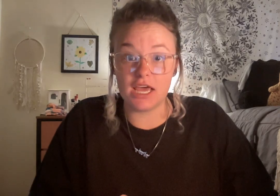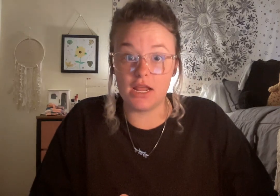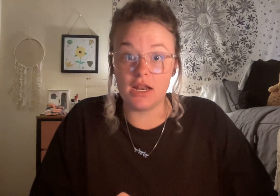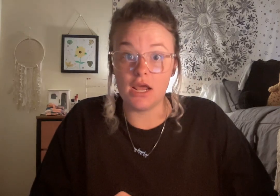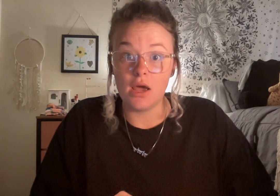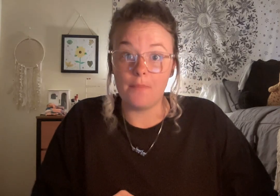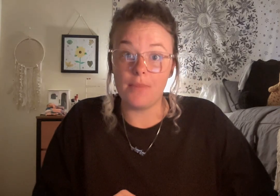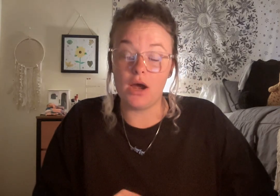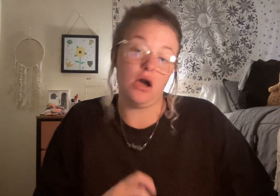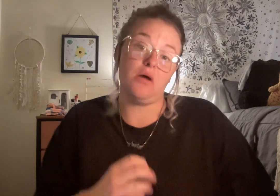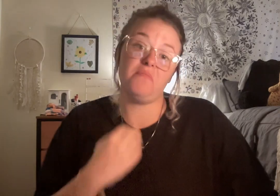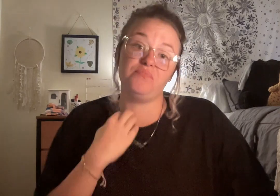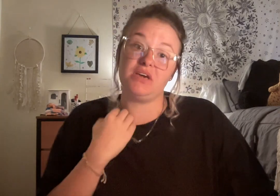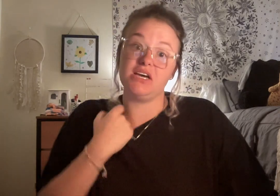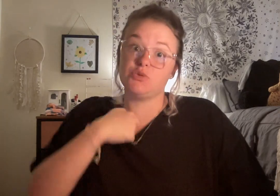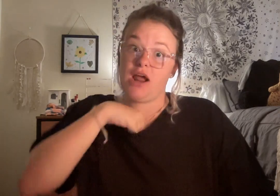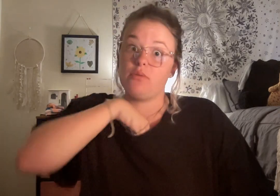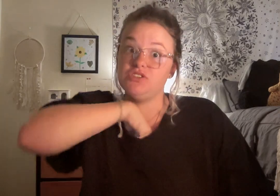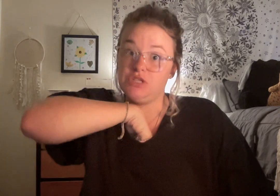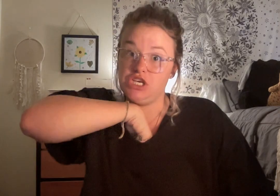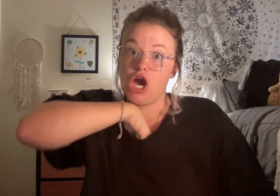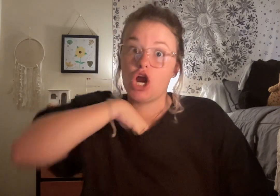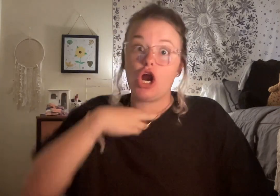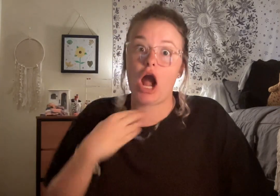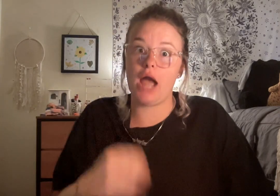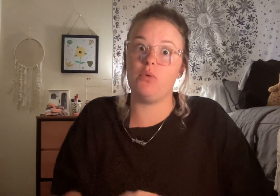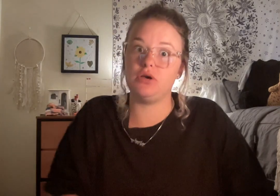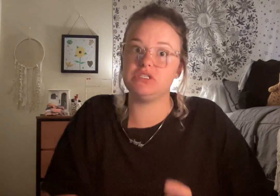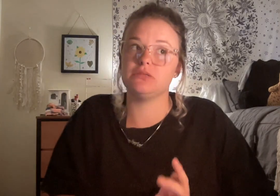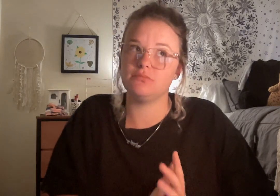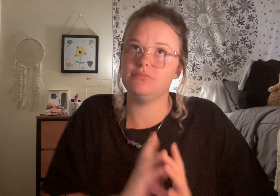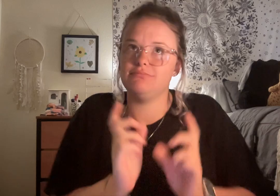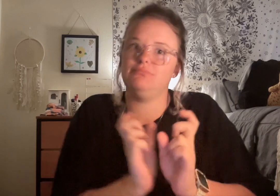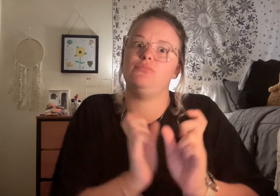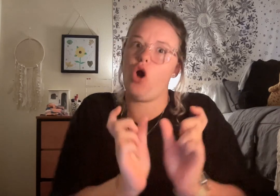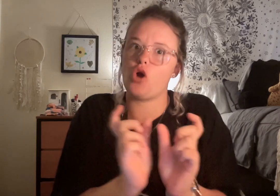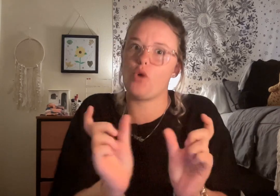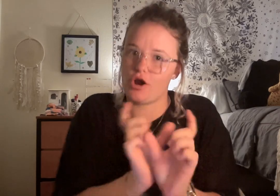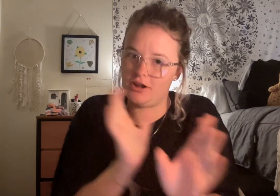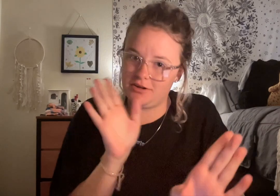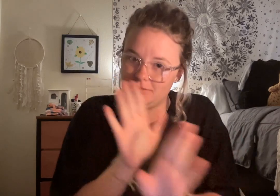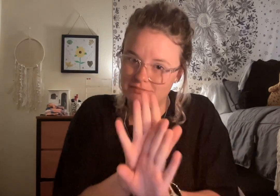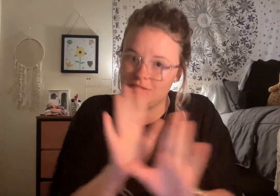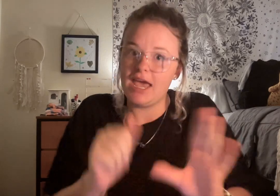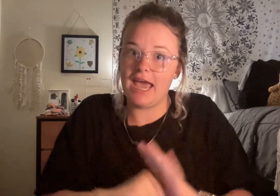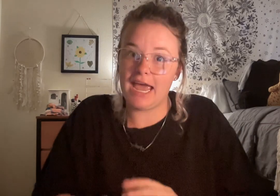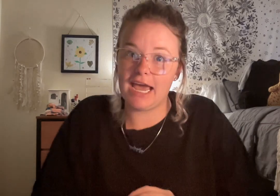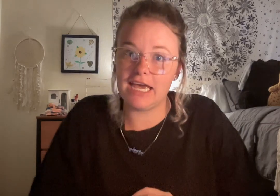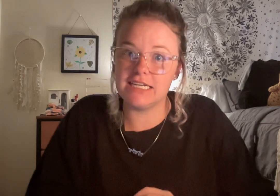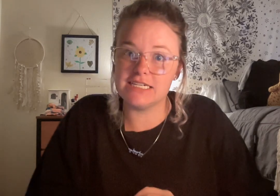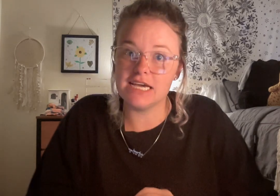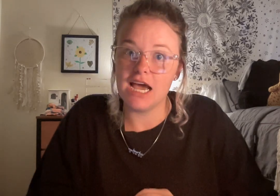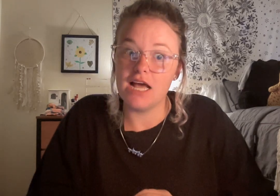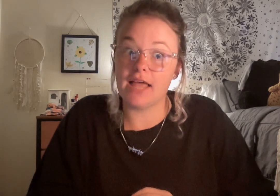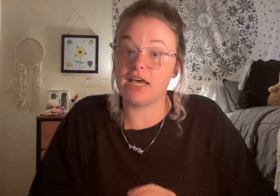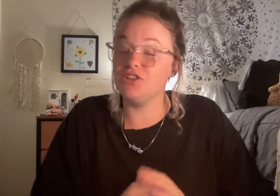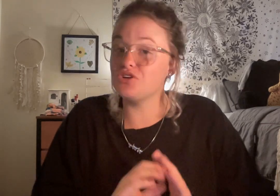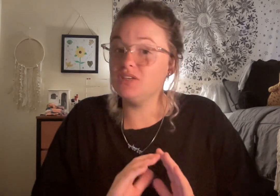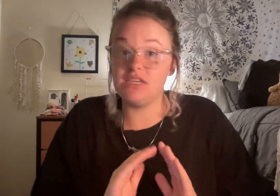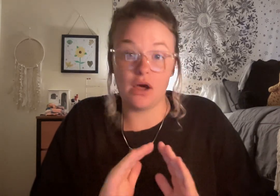And because when I was younger, I was R-worded. And like literally yelled